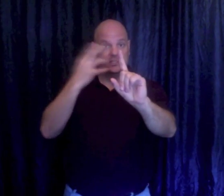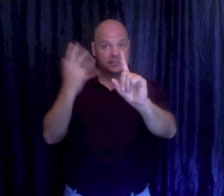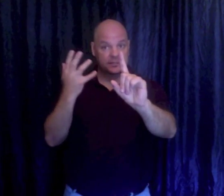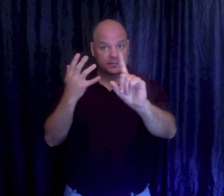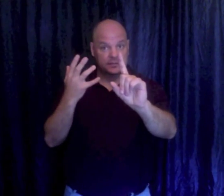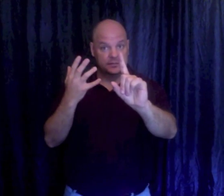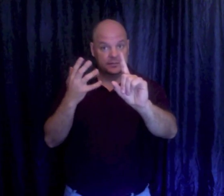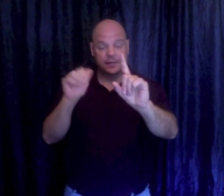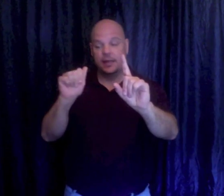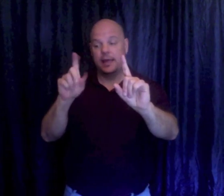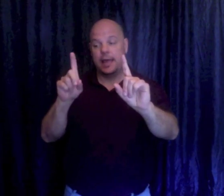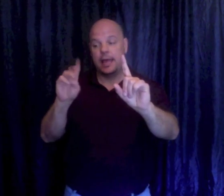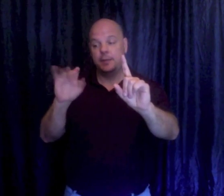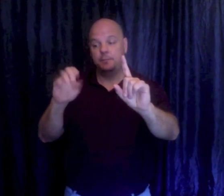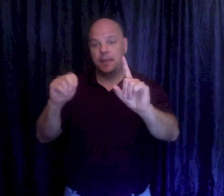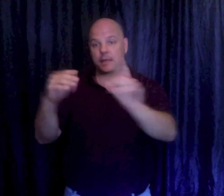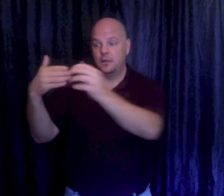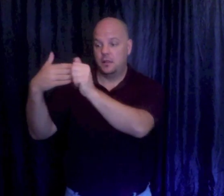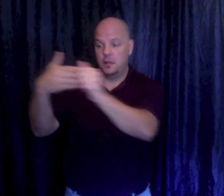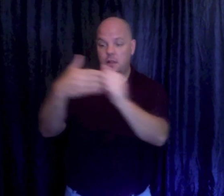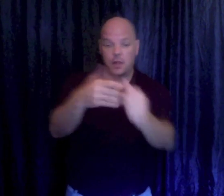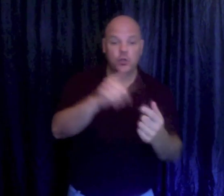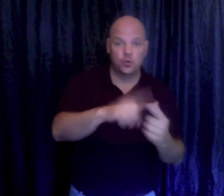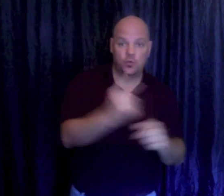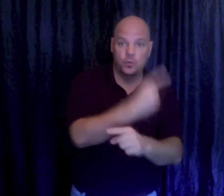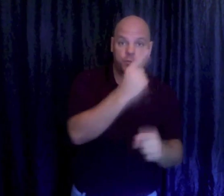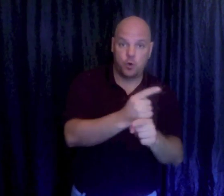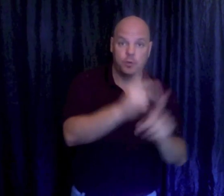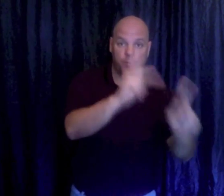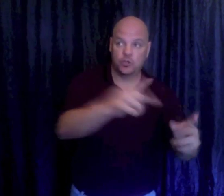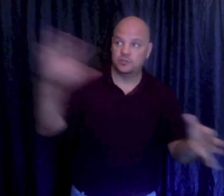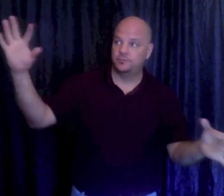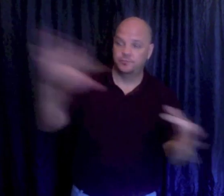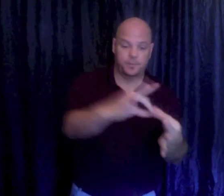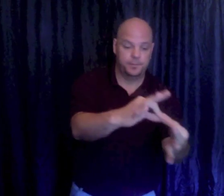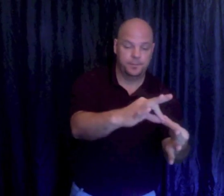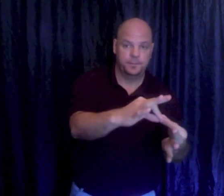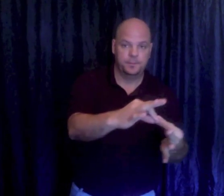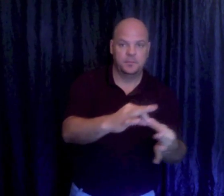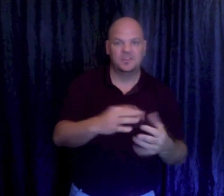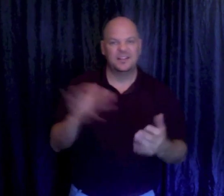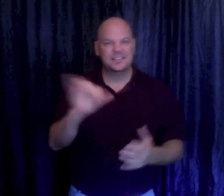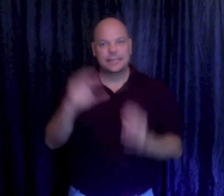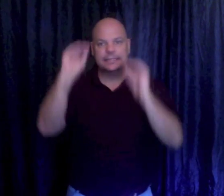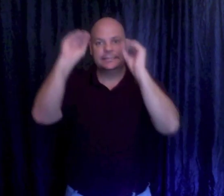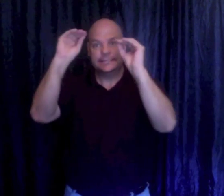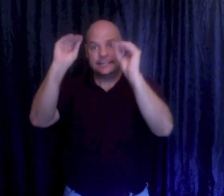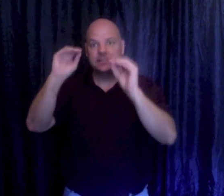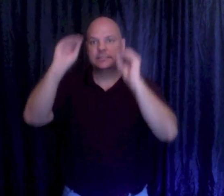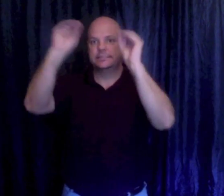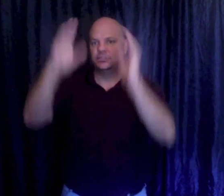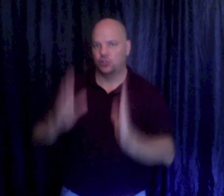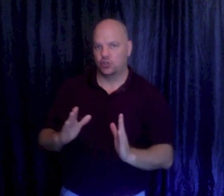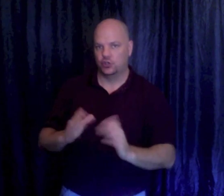administrator, to the appropriate person. You're teaching the teacher. But wait, I'm just the